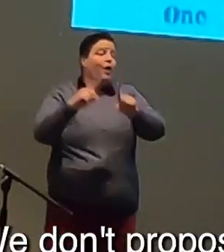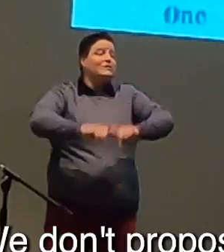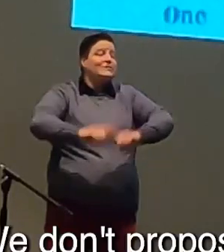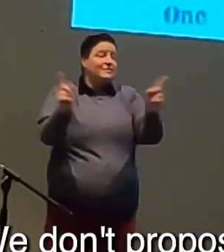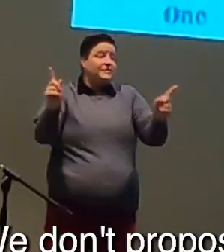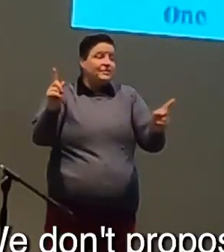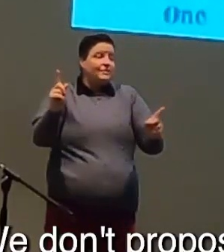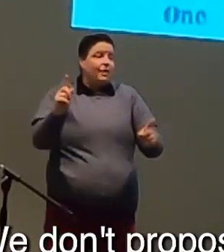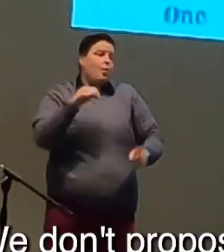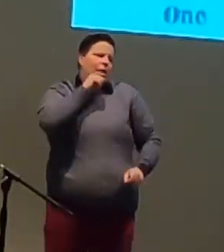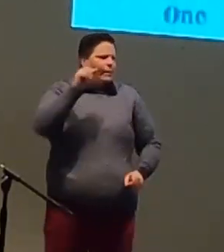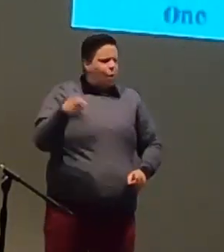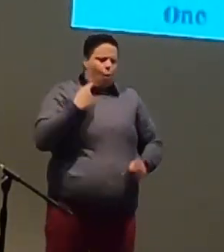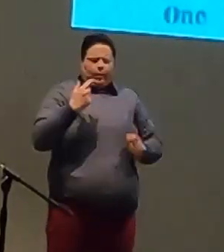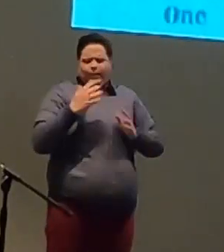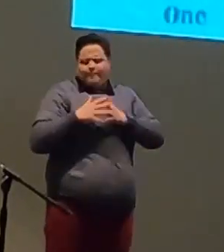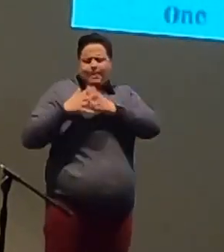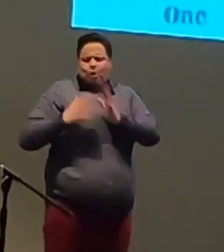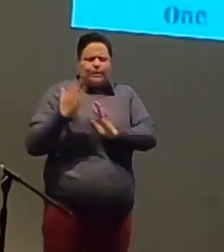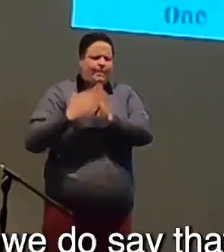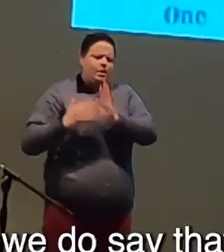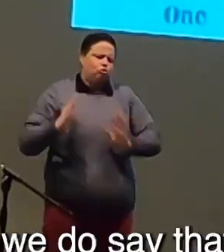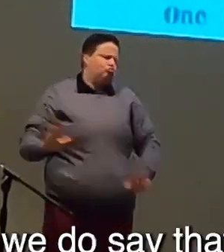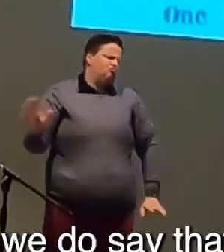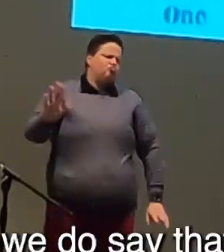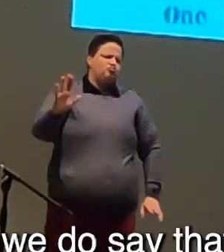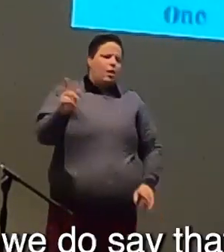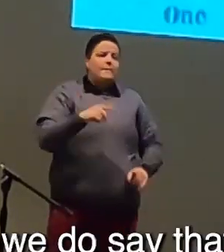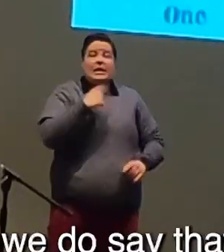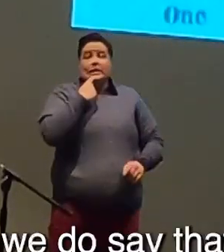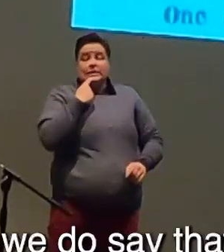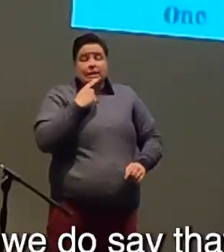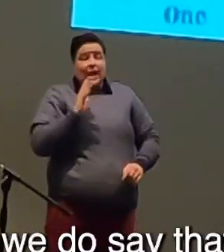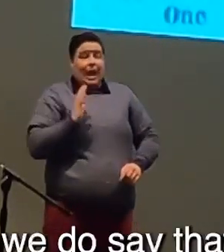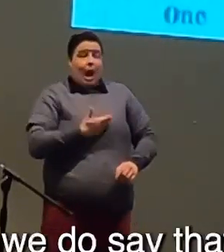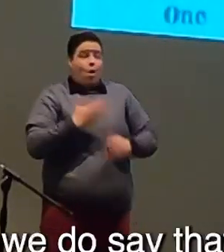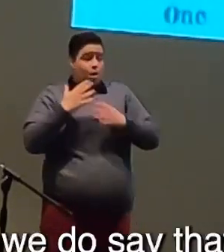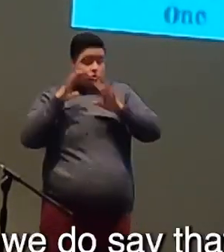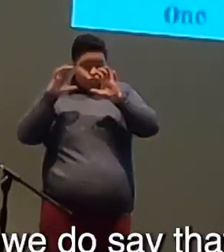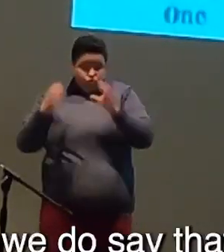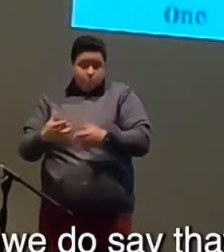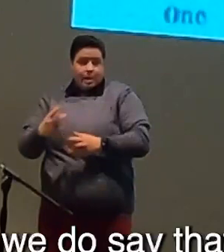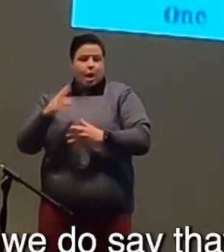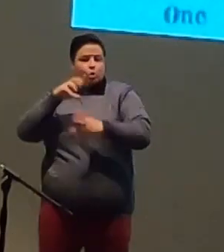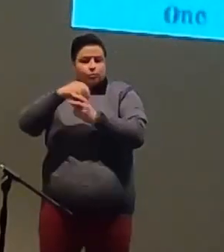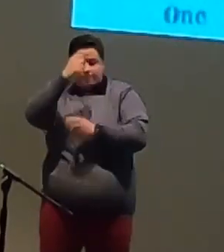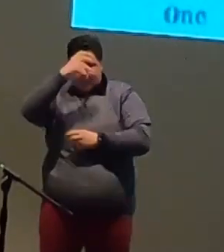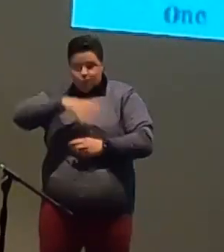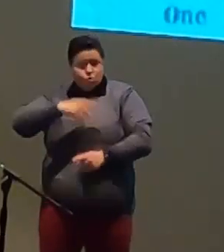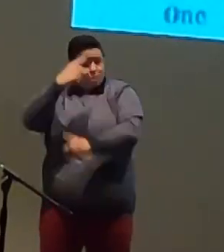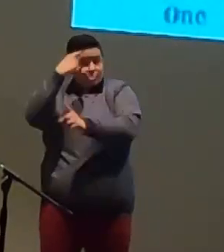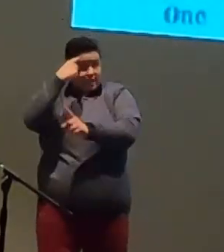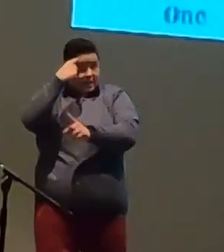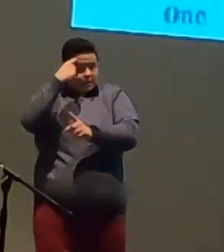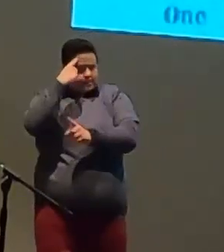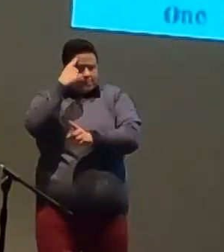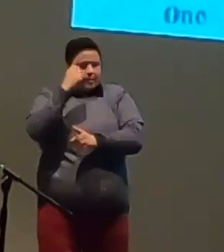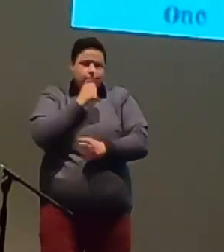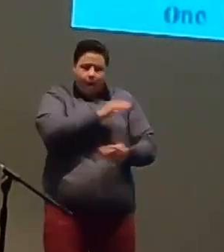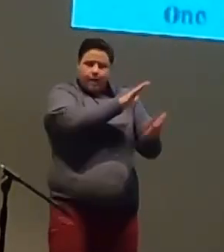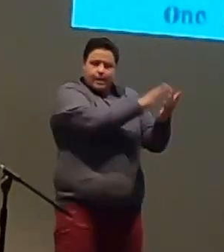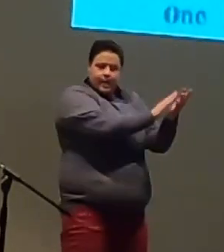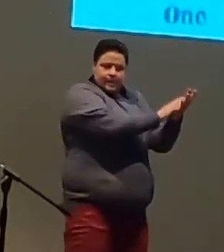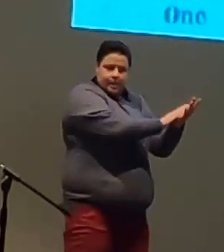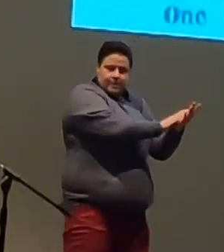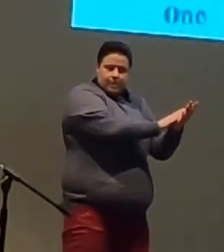to be the only American painters by any means, but we do say that our body includes men who think, who are not academic in